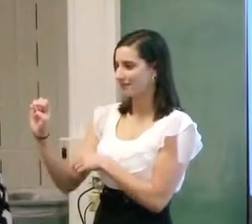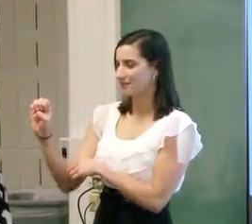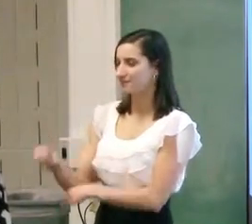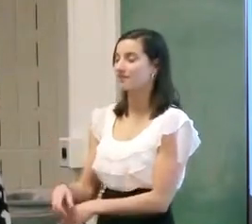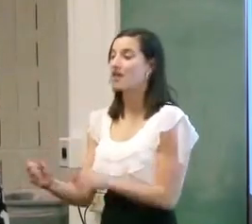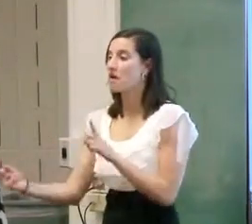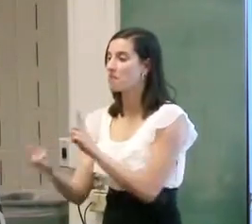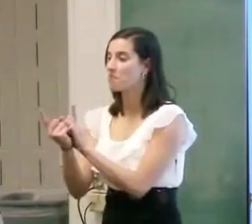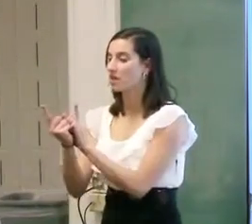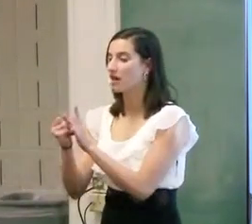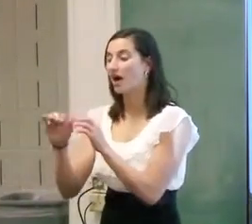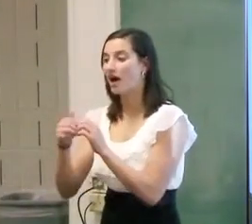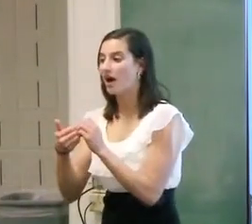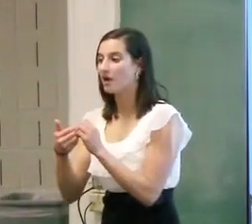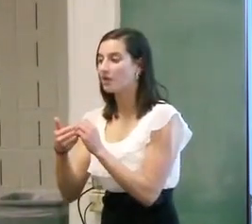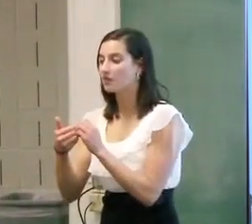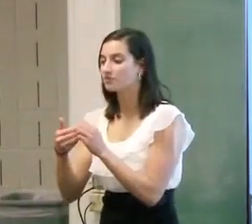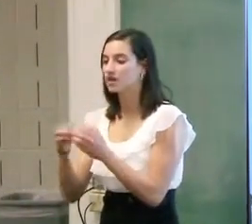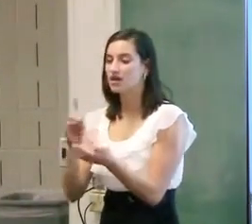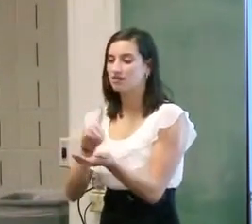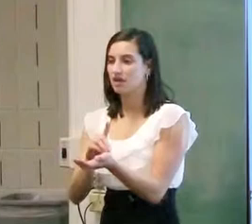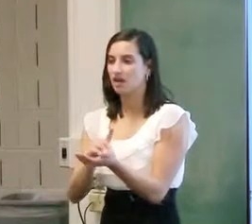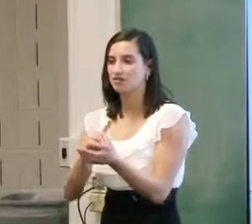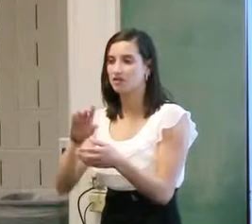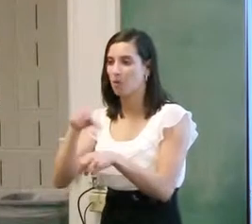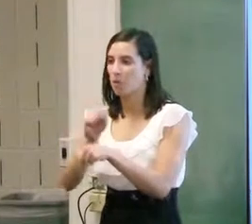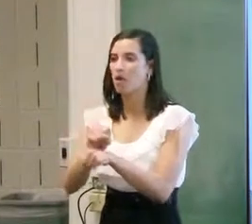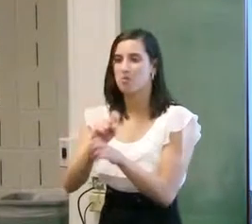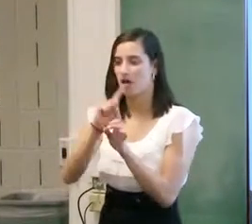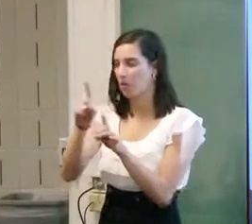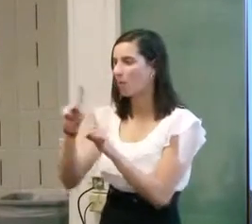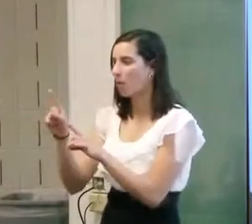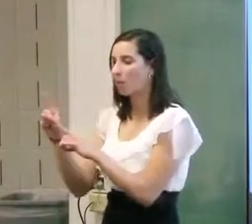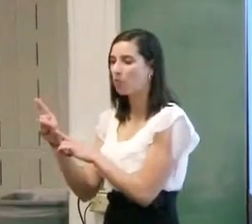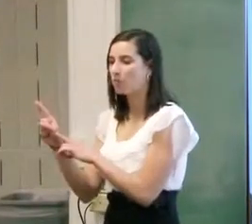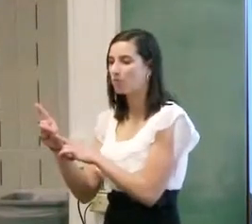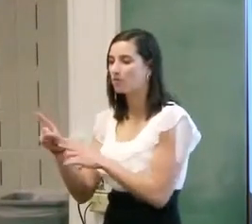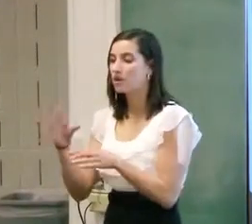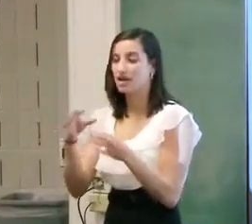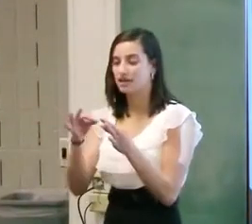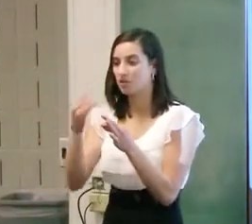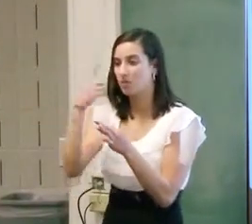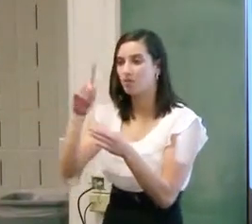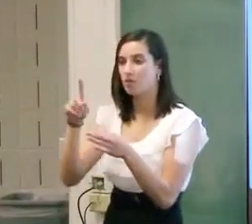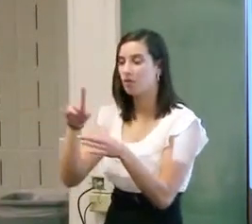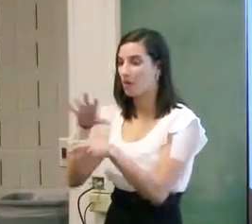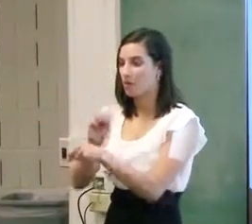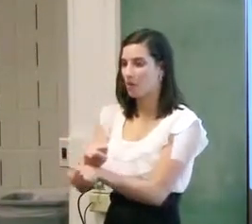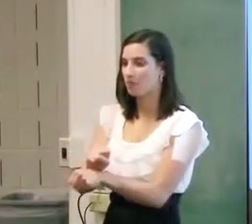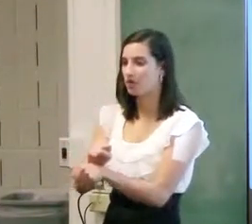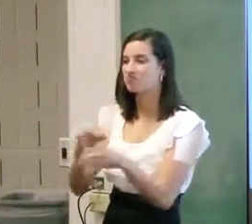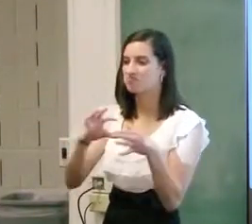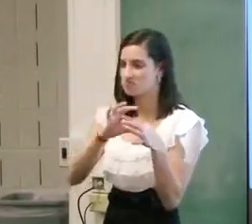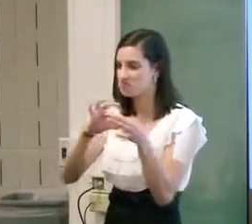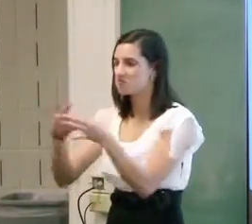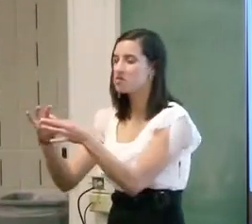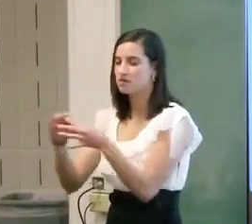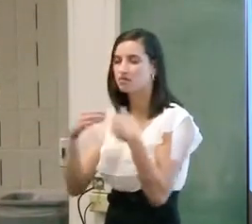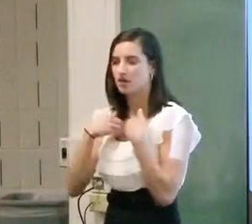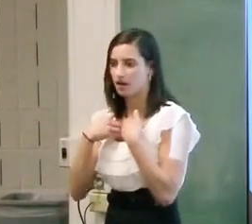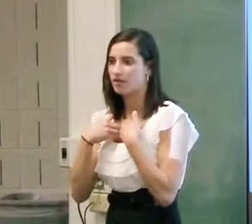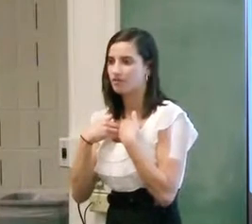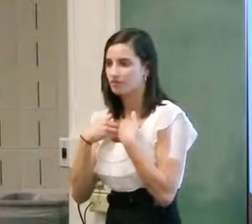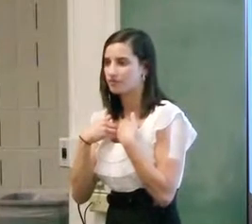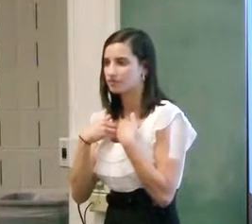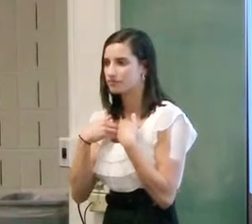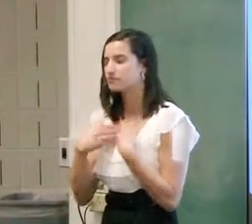she was at her doctor's visits while she was pregnant. I would interpret her appointments and we built a relationship together that way.